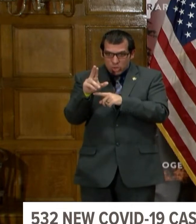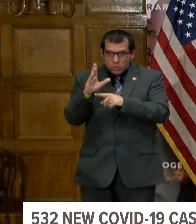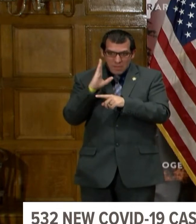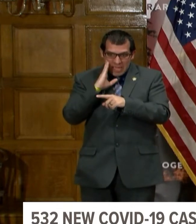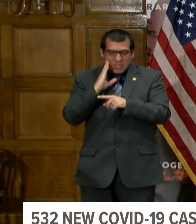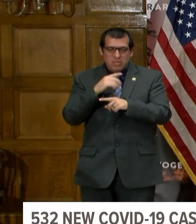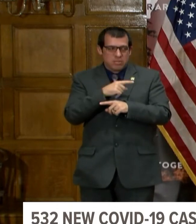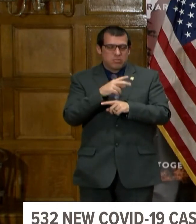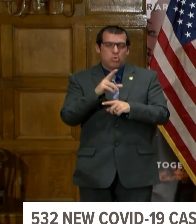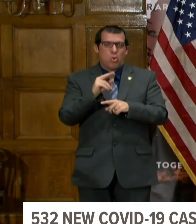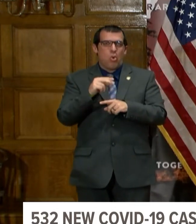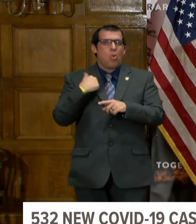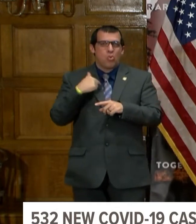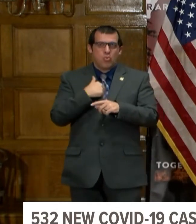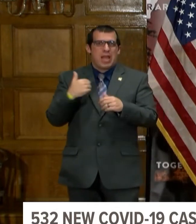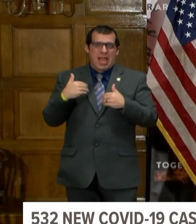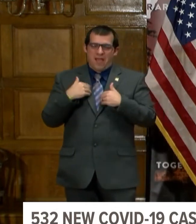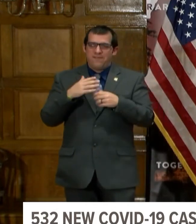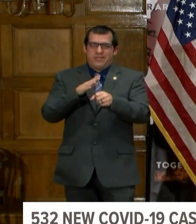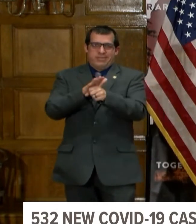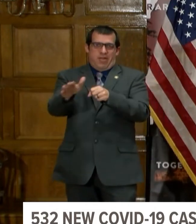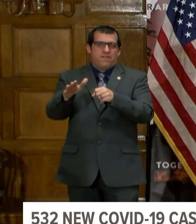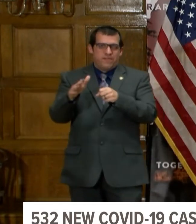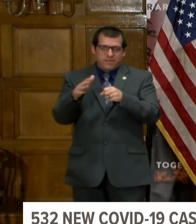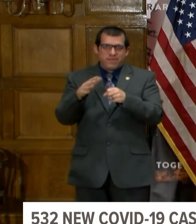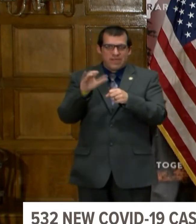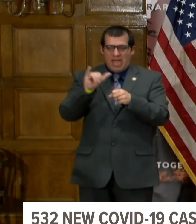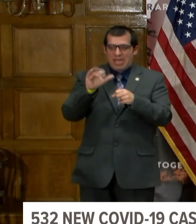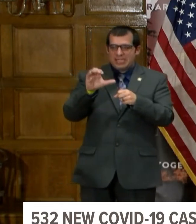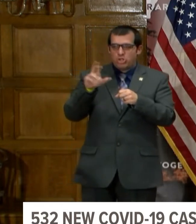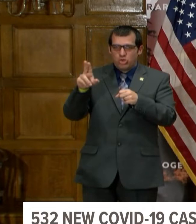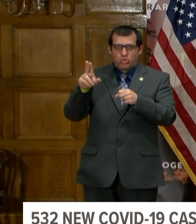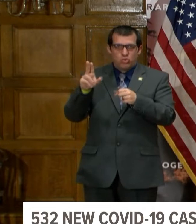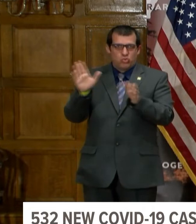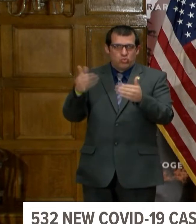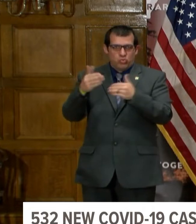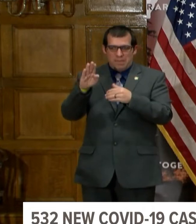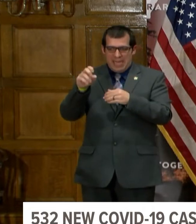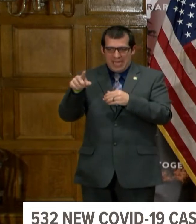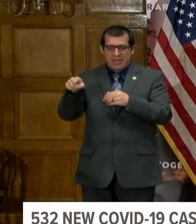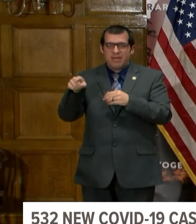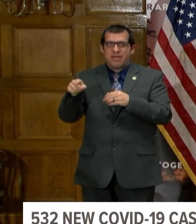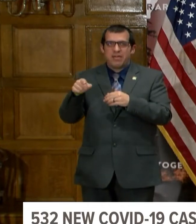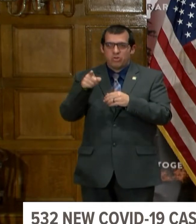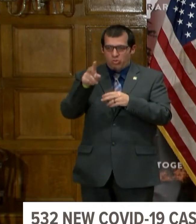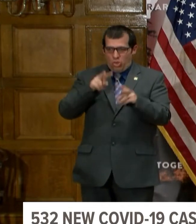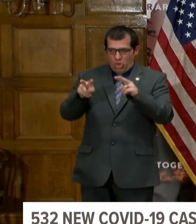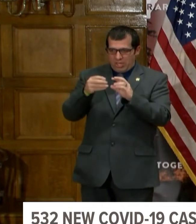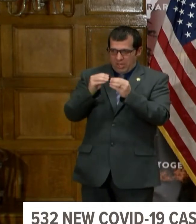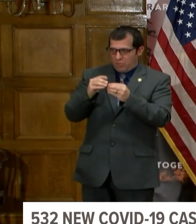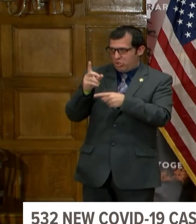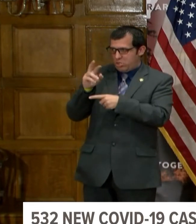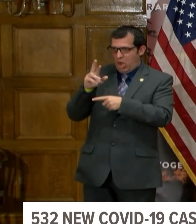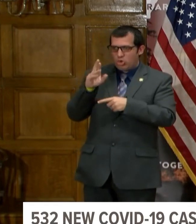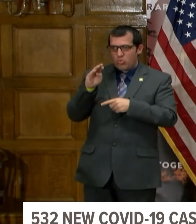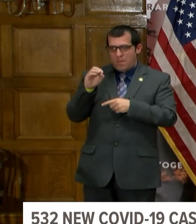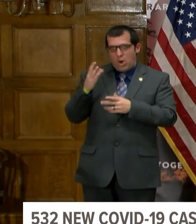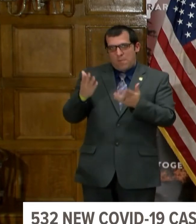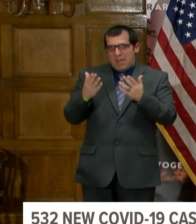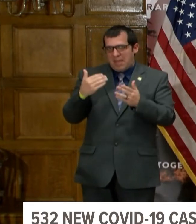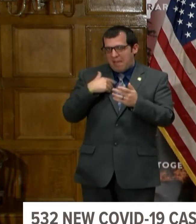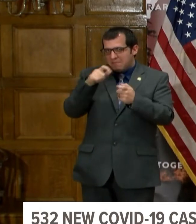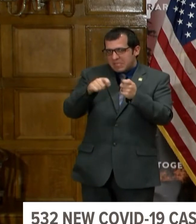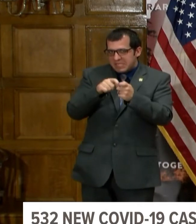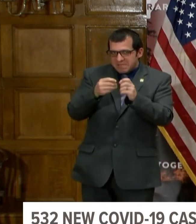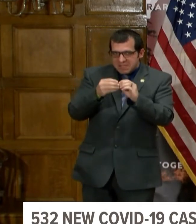more than adequate number of ICU beds. If you look at the numbers, and Dr. Romero might have some specific